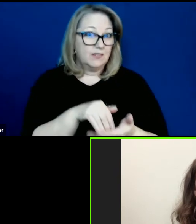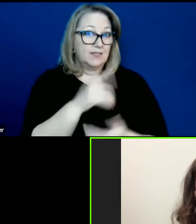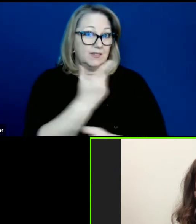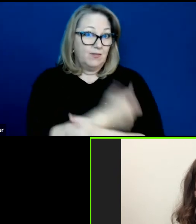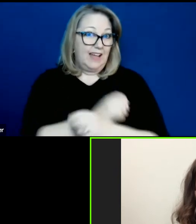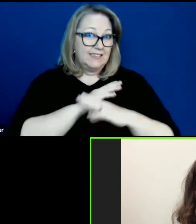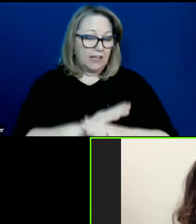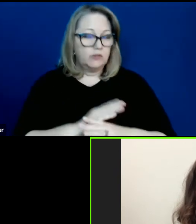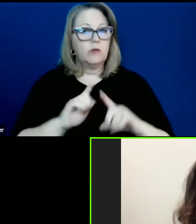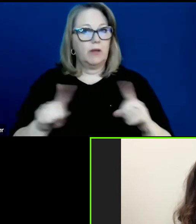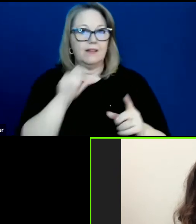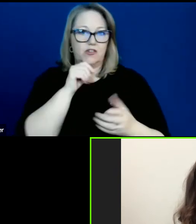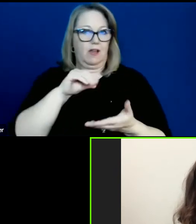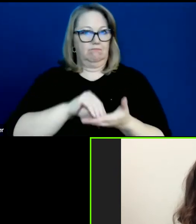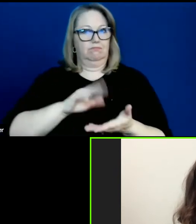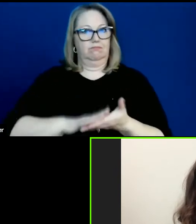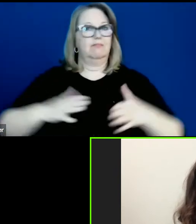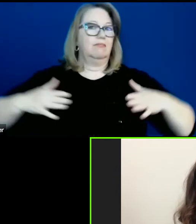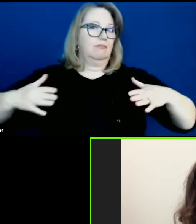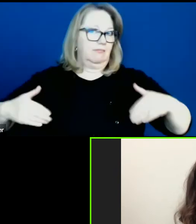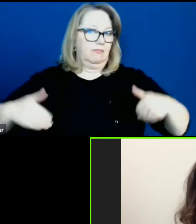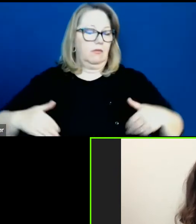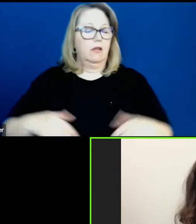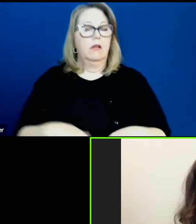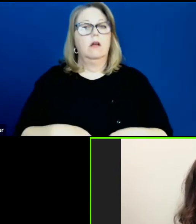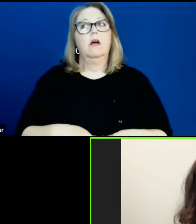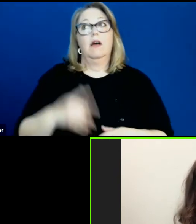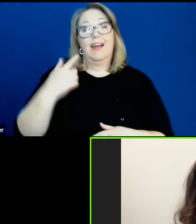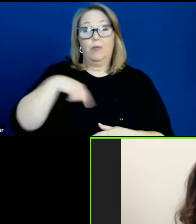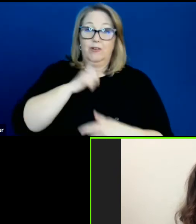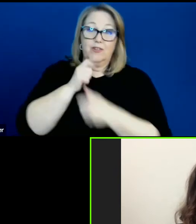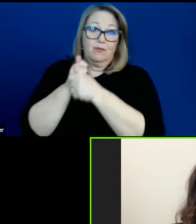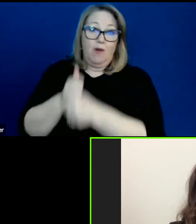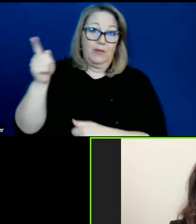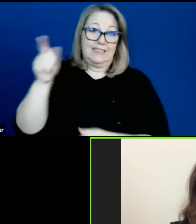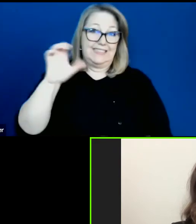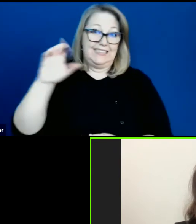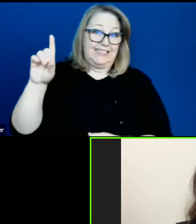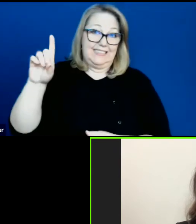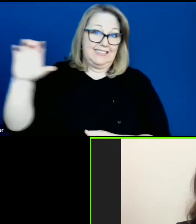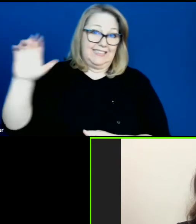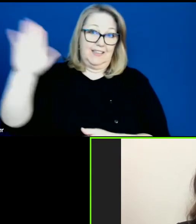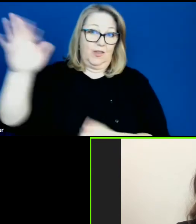question, we will be following the Advisory Committee on Immunization Practice guidance from the CDC.